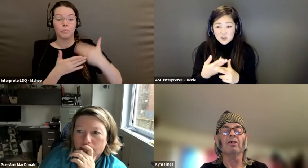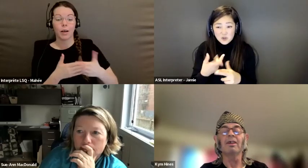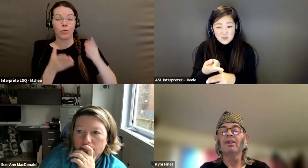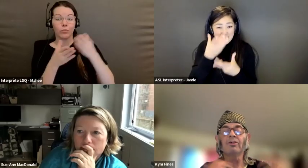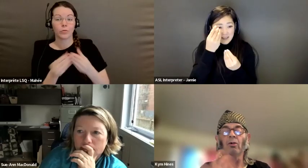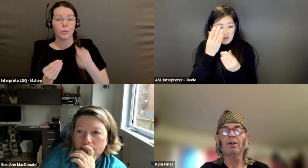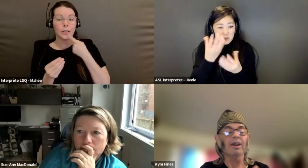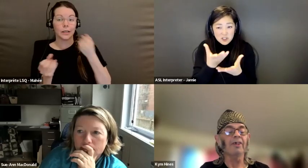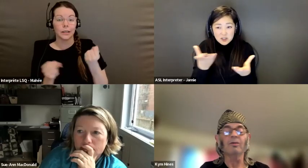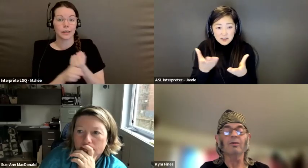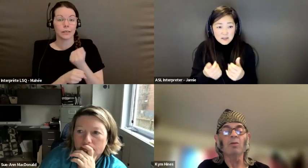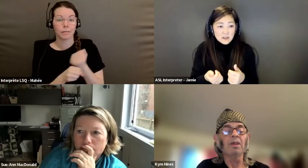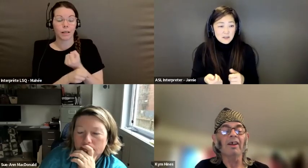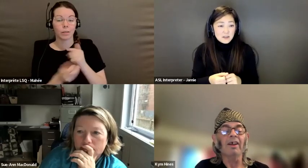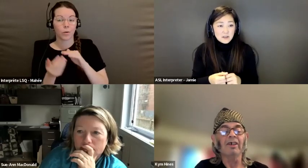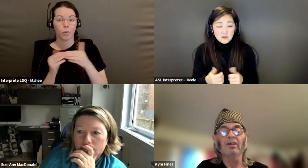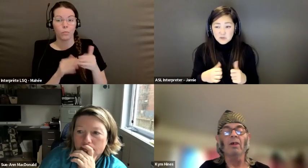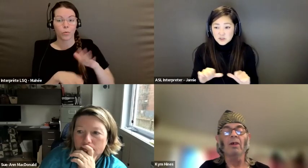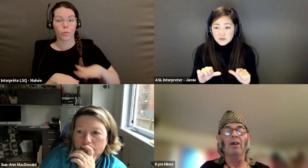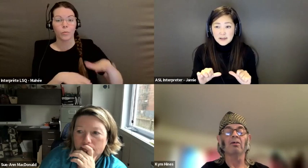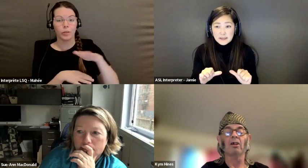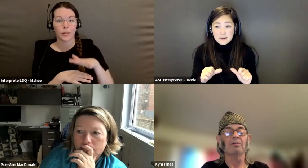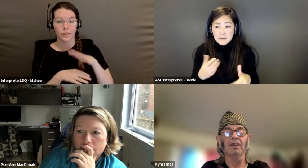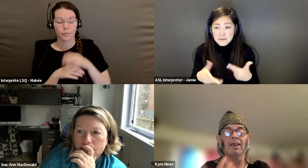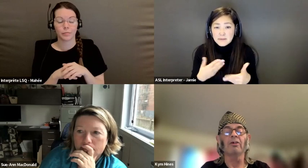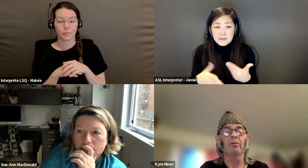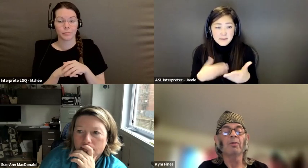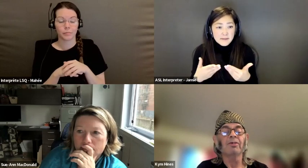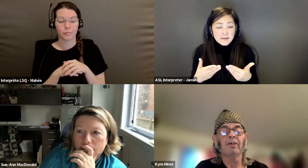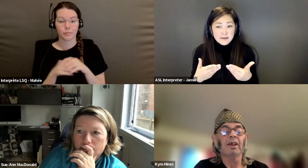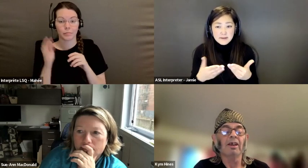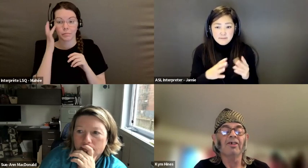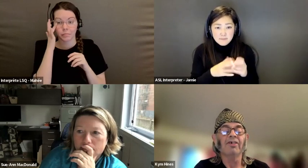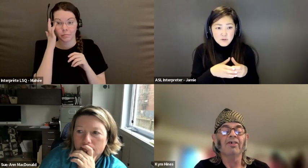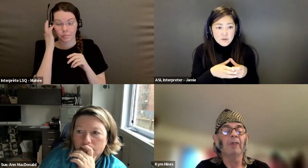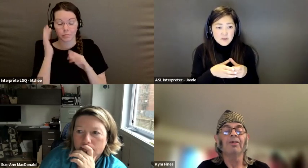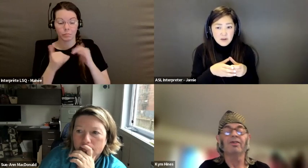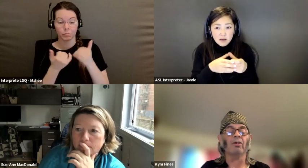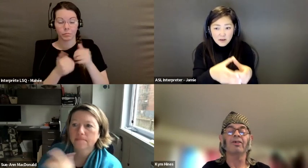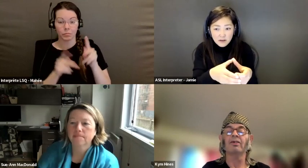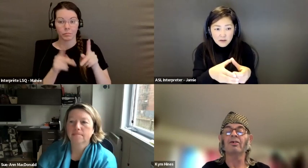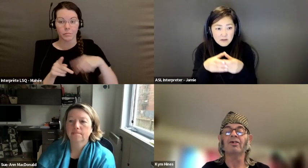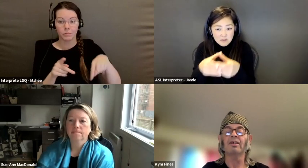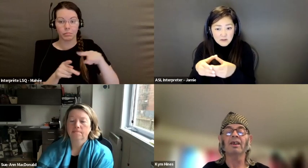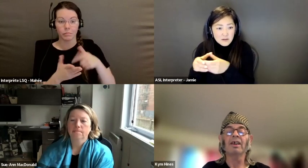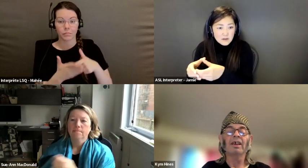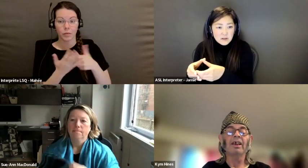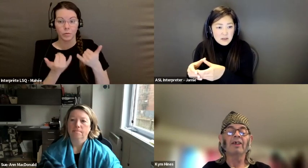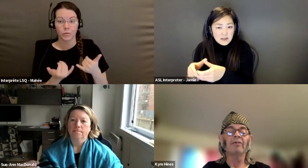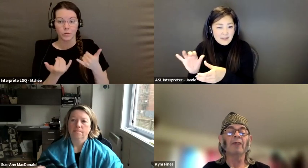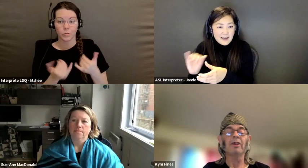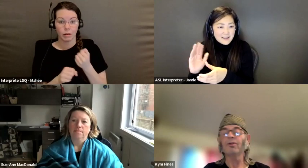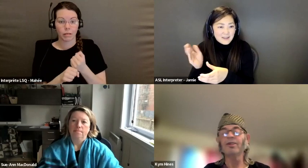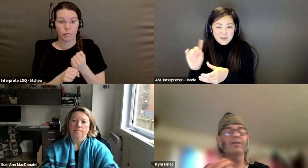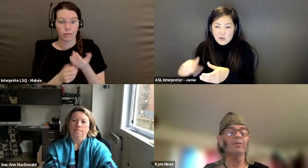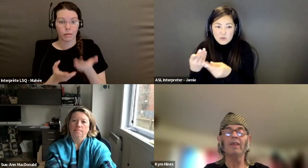on to organize and mobilize and go out on like in groups. It just seems it's the only solution, and